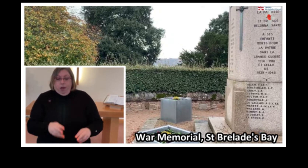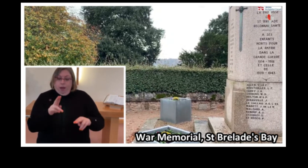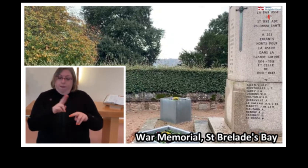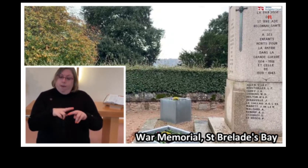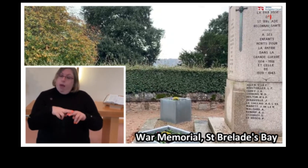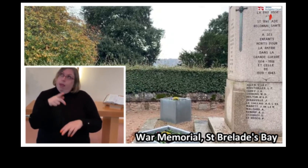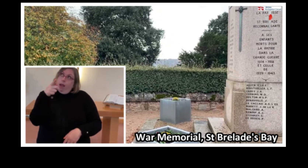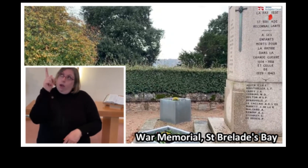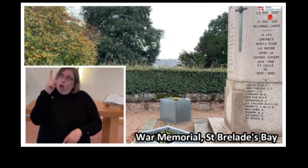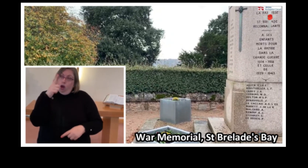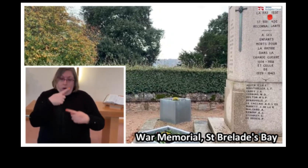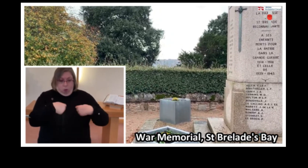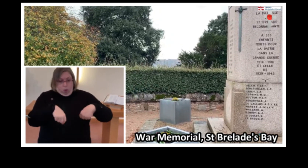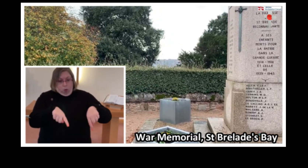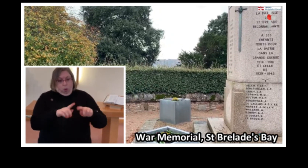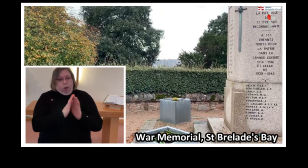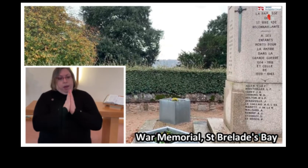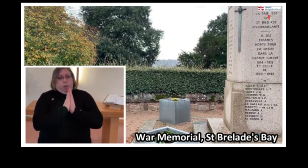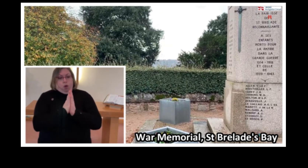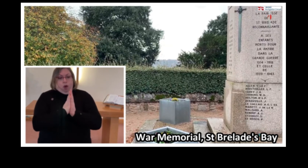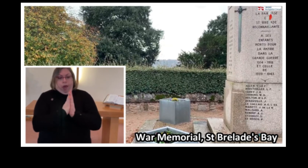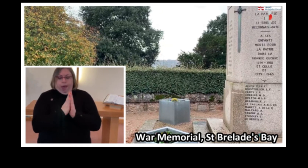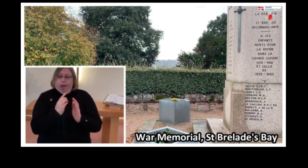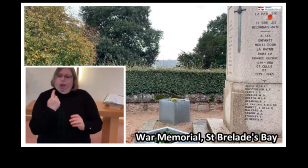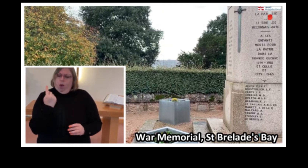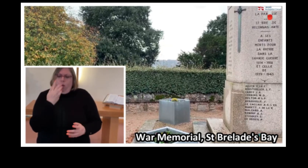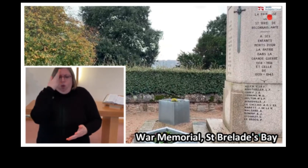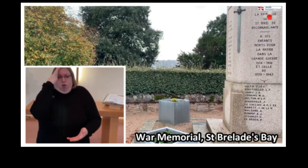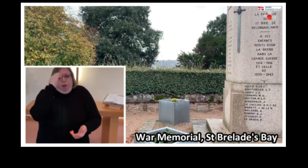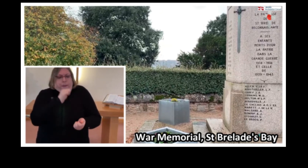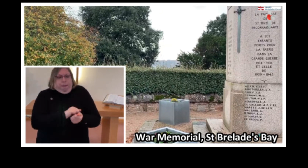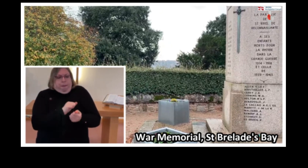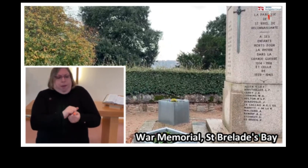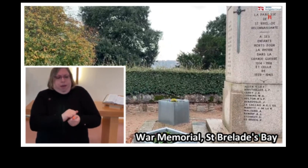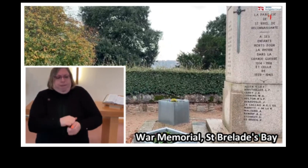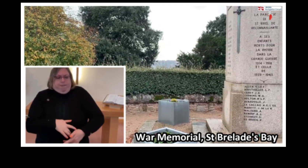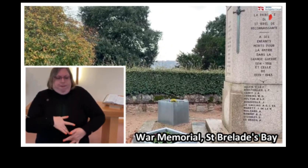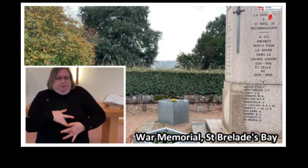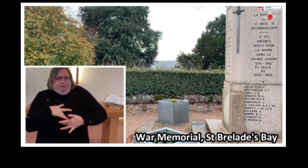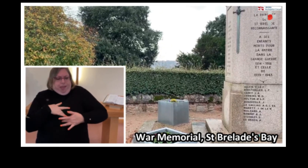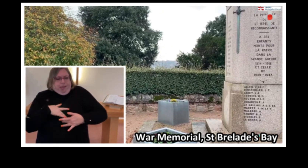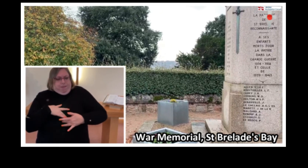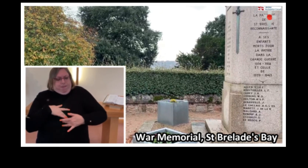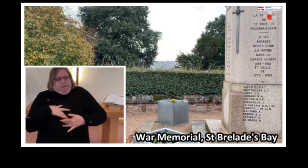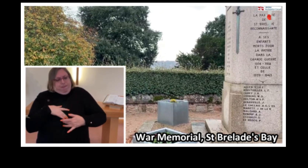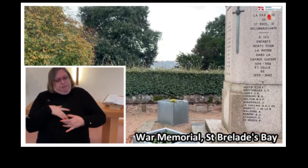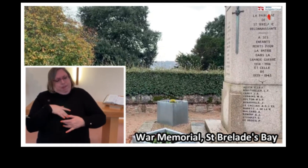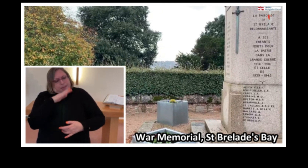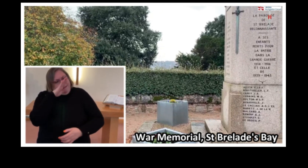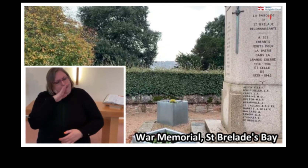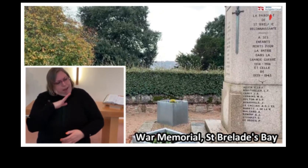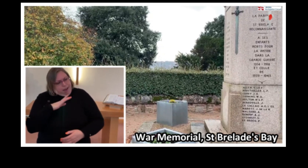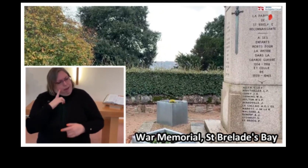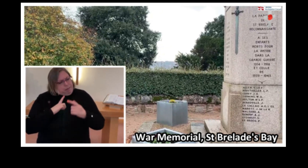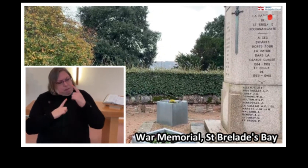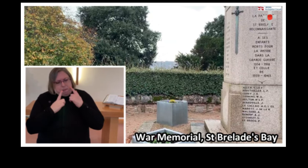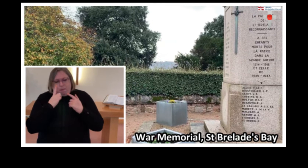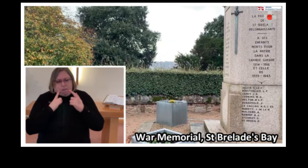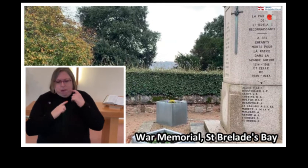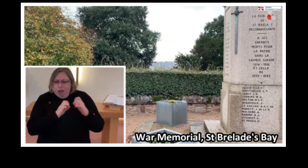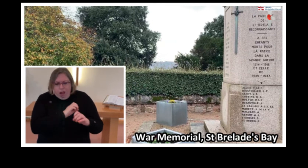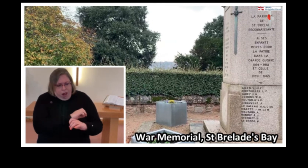Father, we pray for those who remember with sadness those they have loved and who are with them no